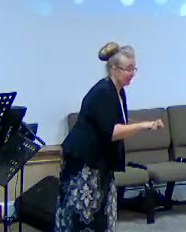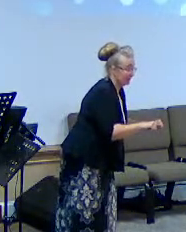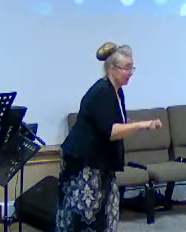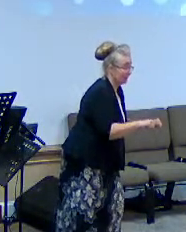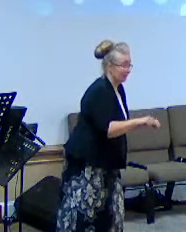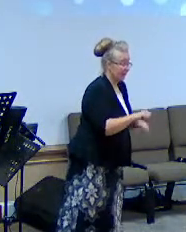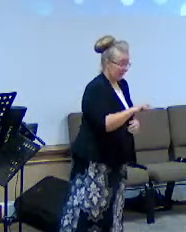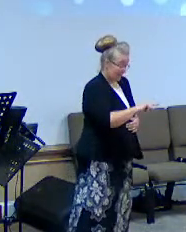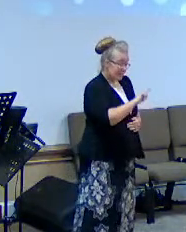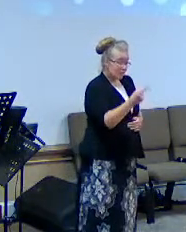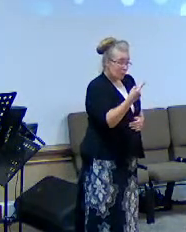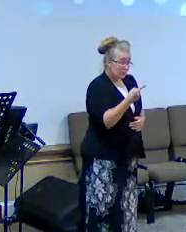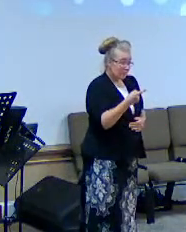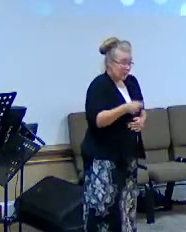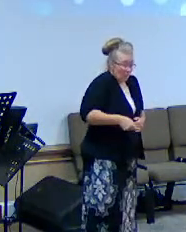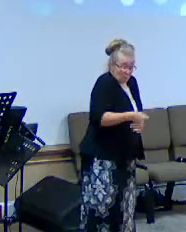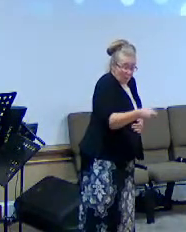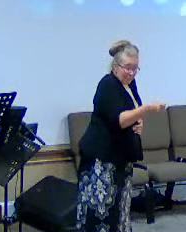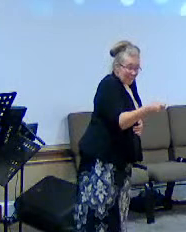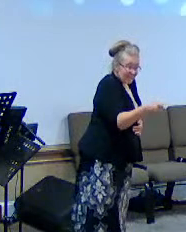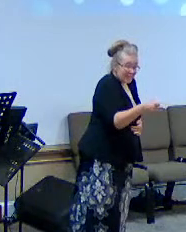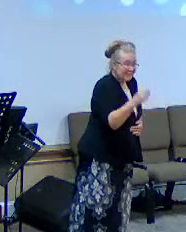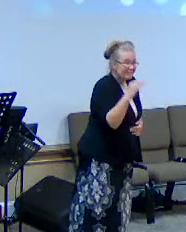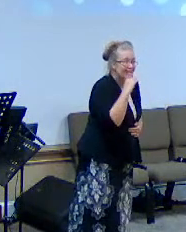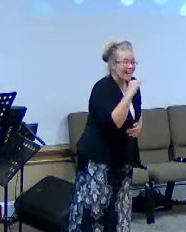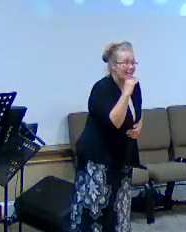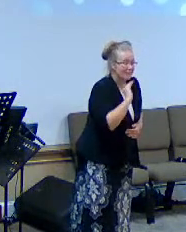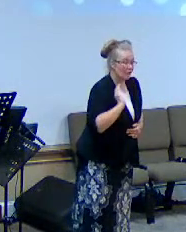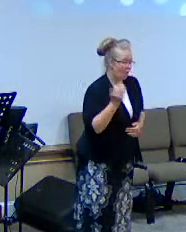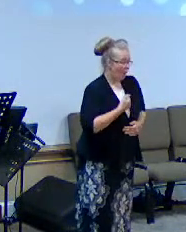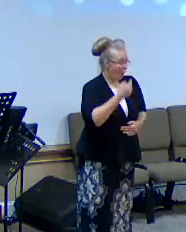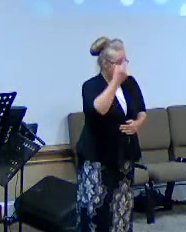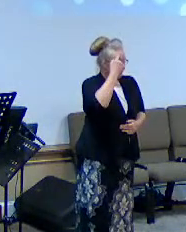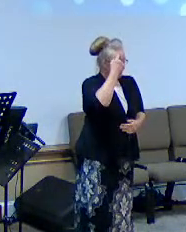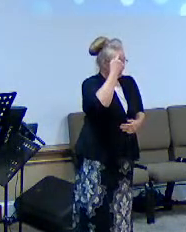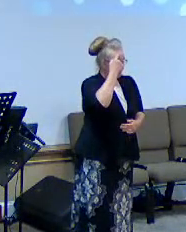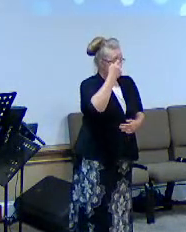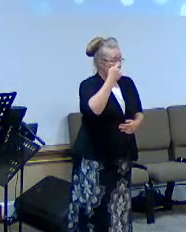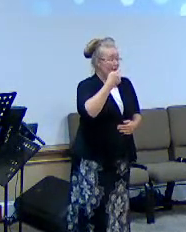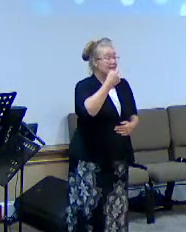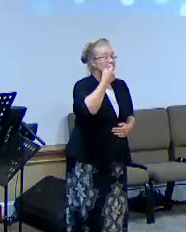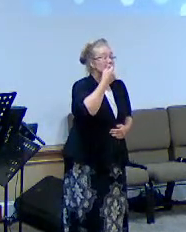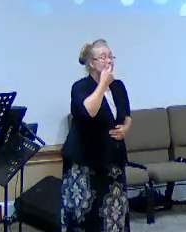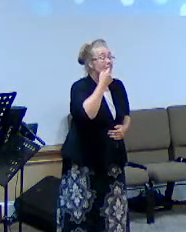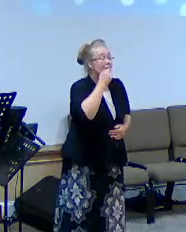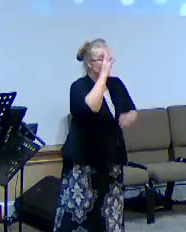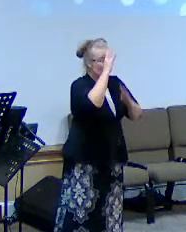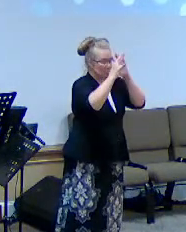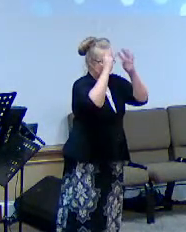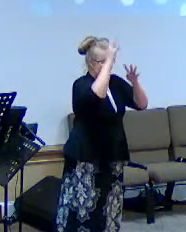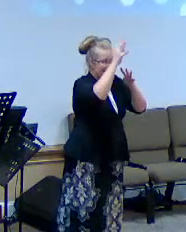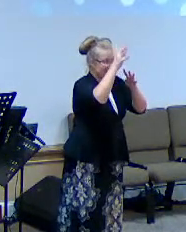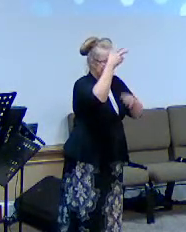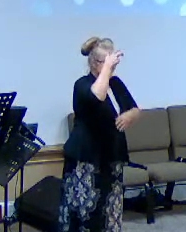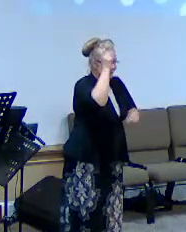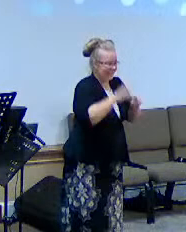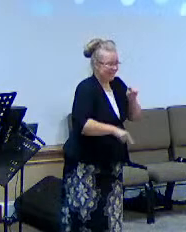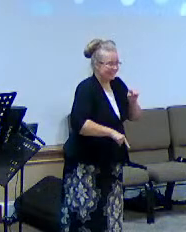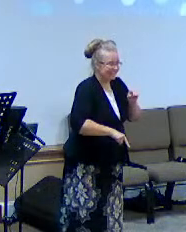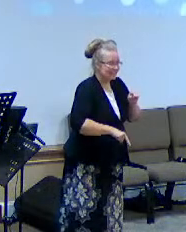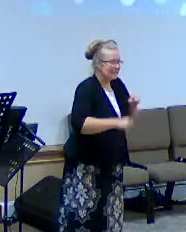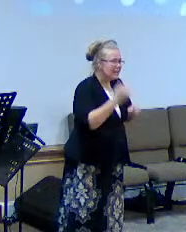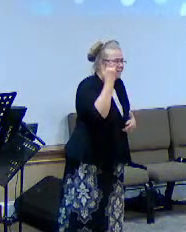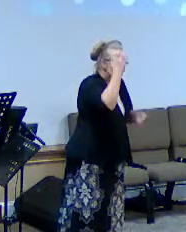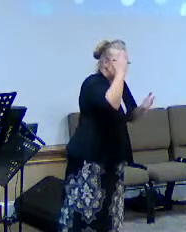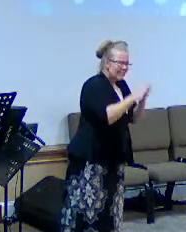His only weapon is deception. Our mouth can create. The devil's can't. So if we believe his